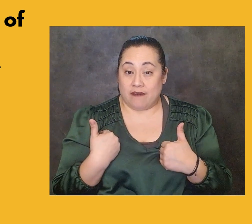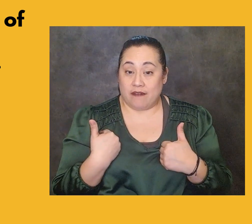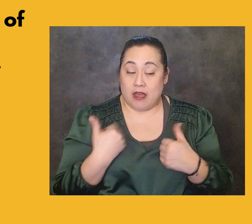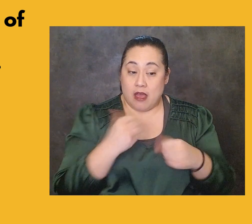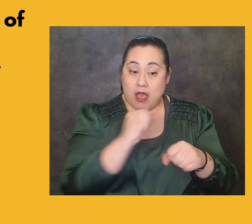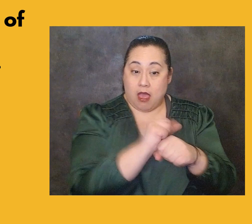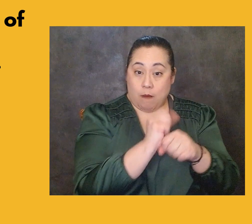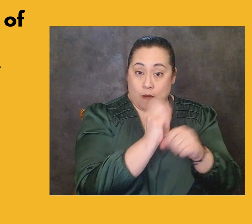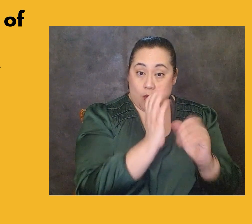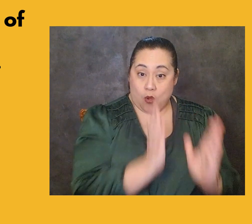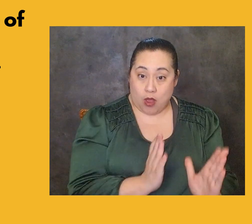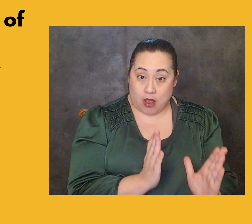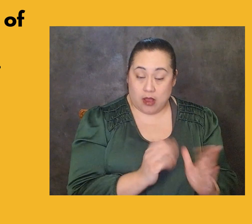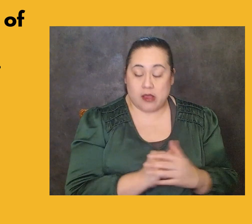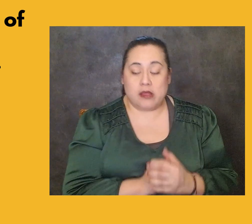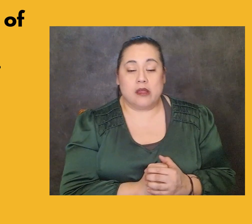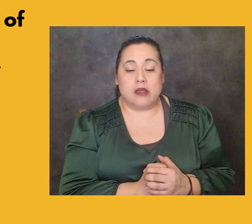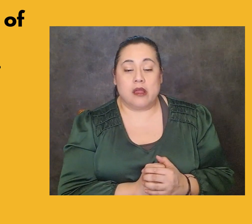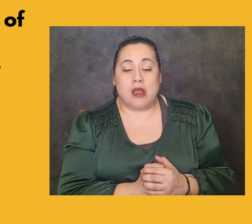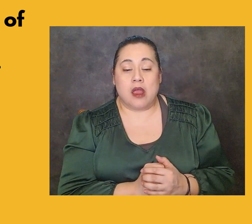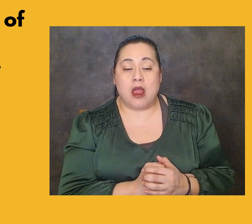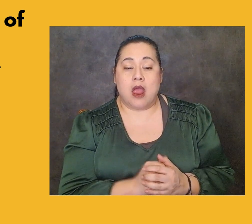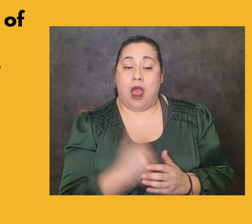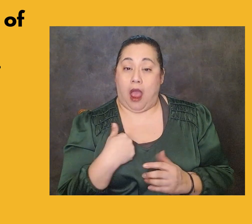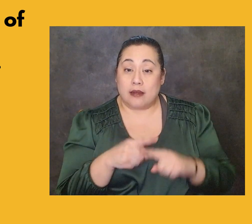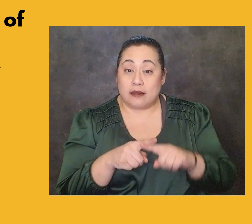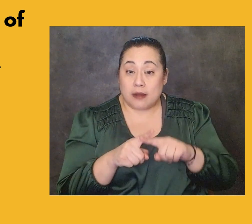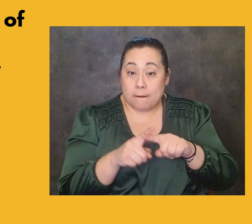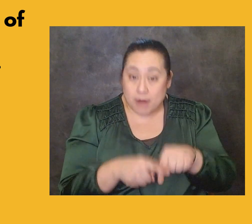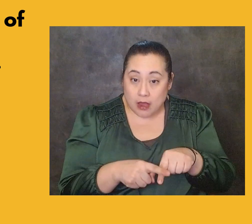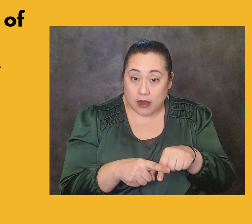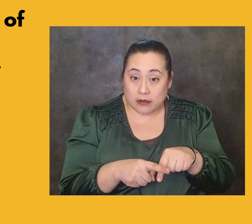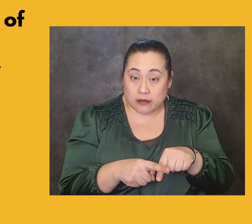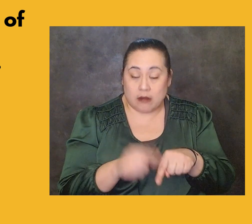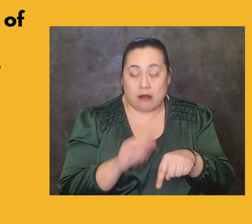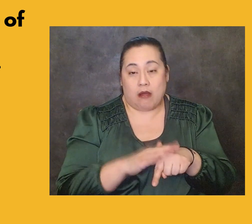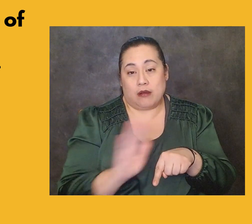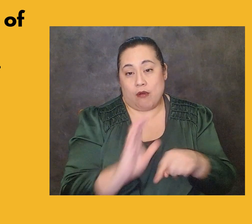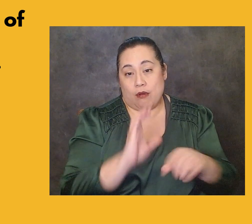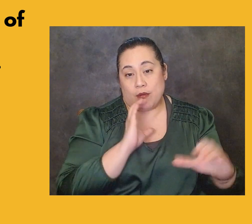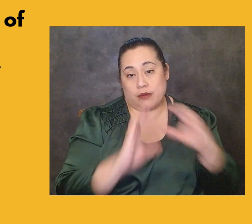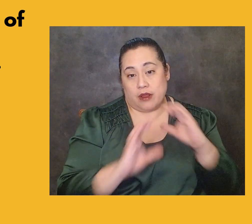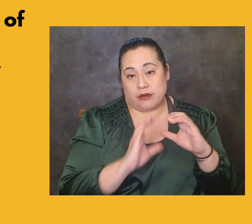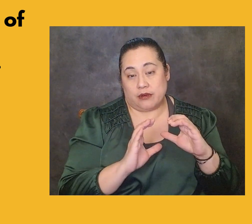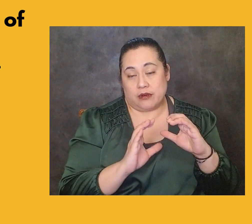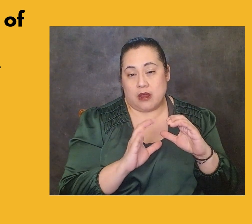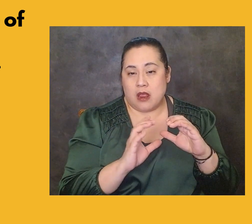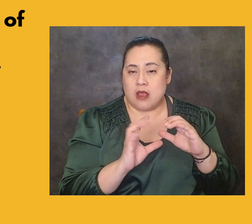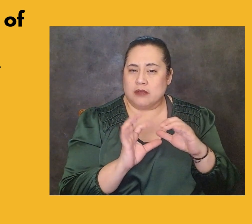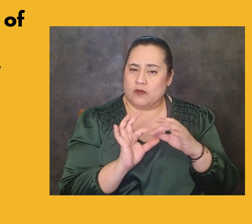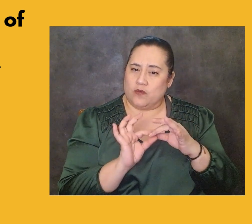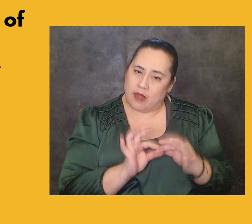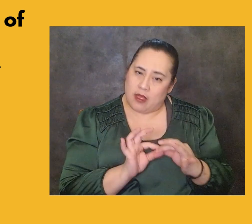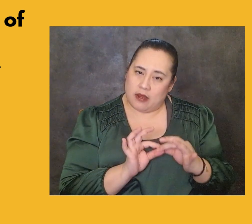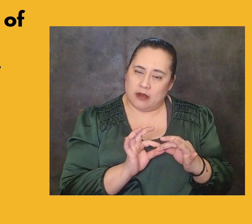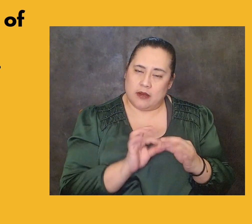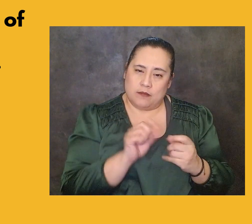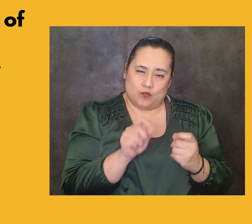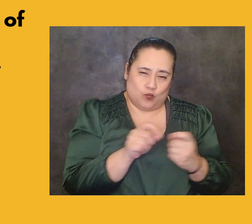with employees, I depend on your communication related